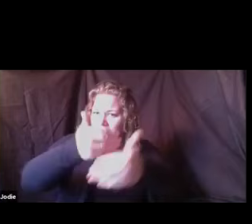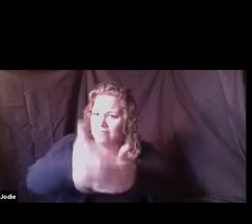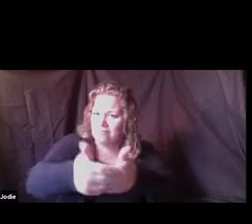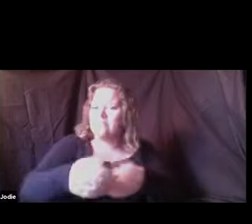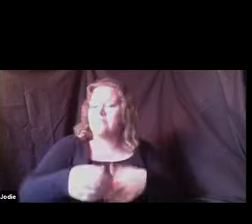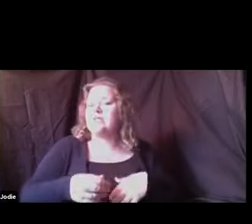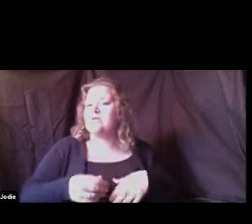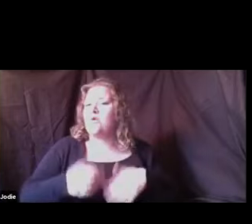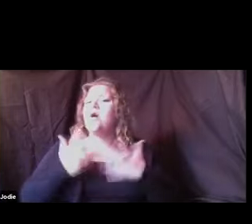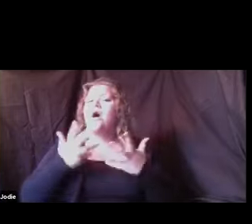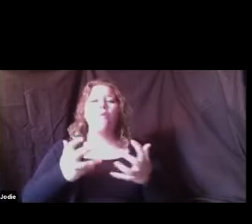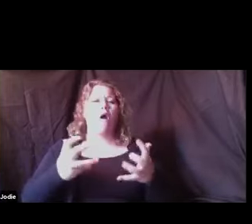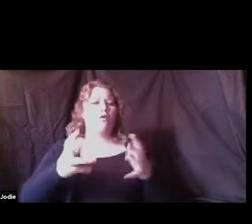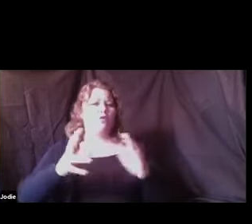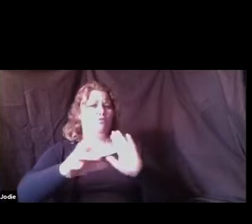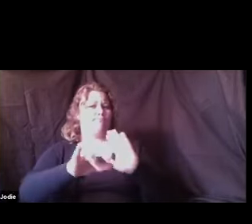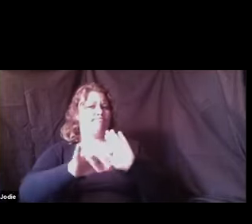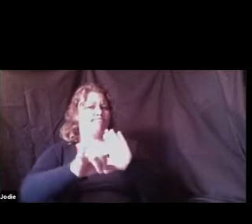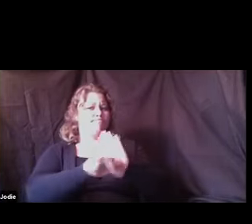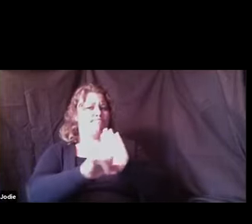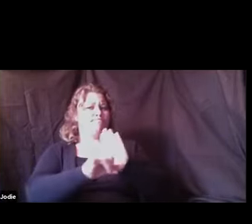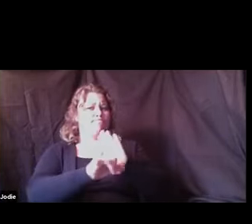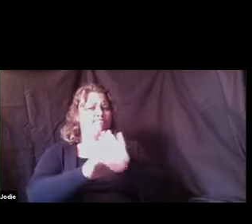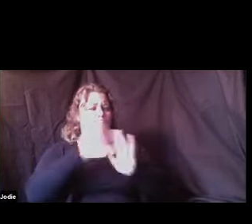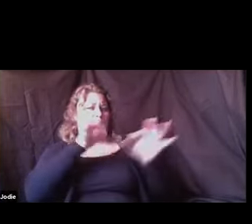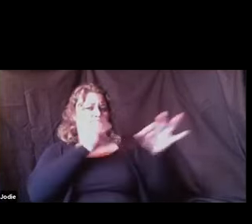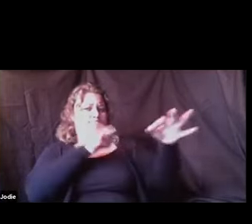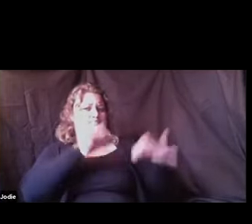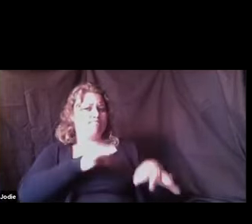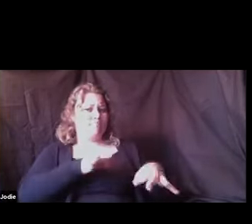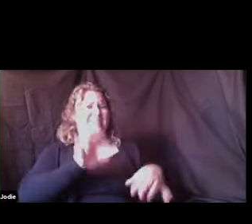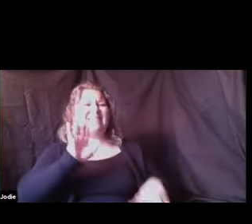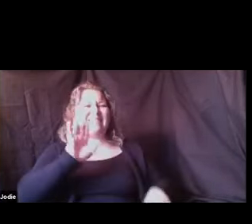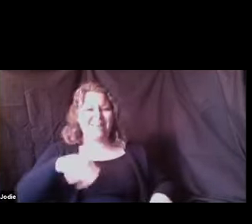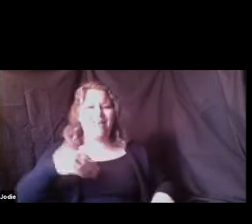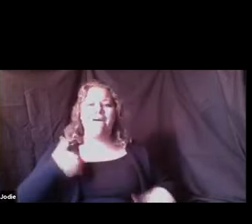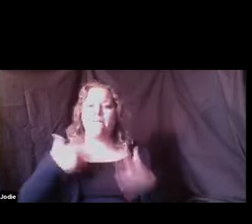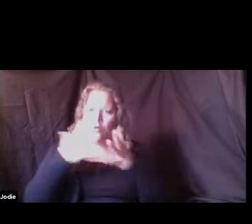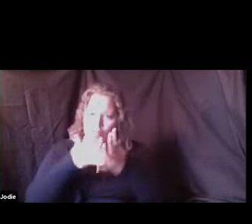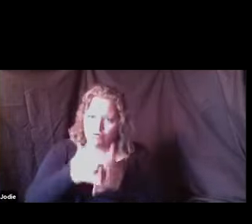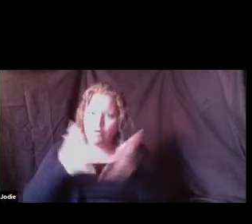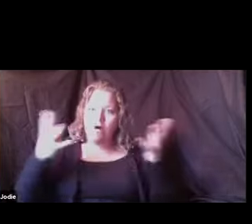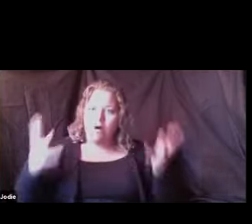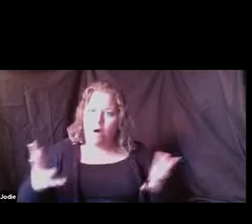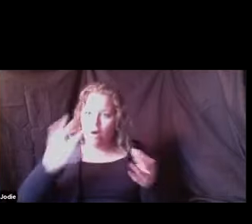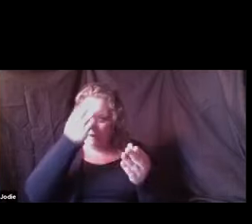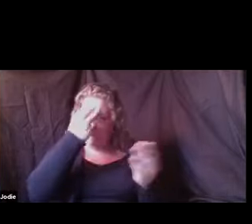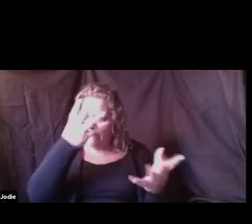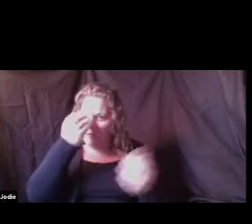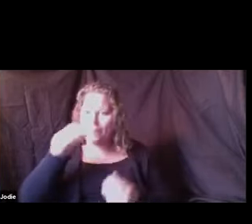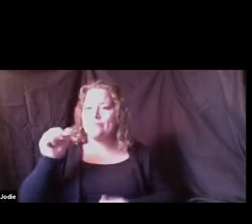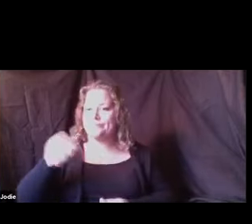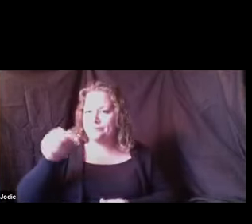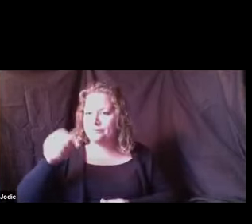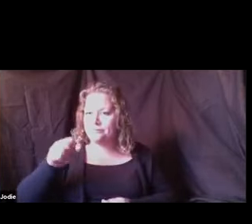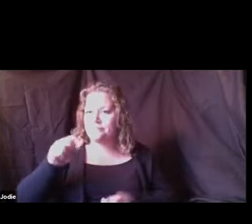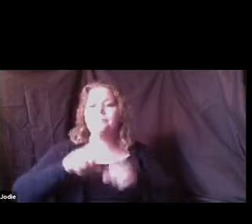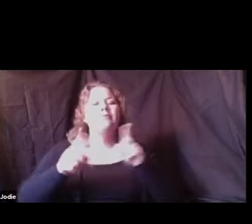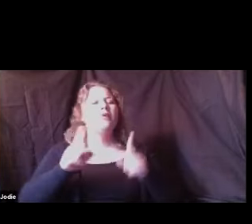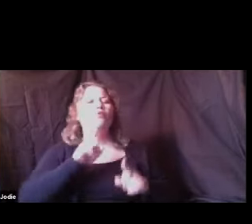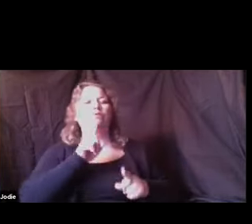that when you see this dashboard, there's a lot of information on there, but it was really important for us to be able to